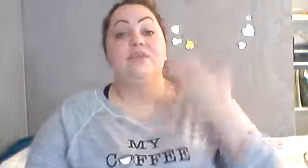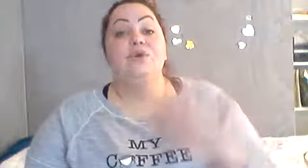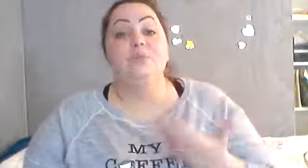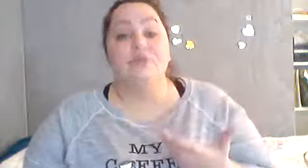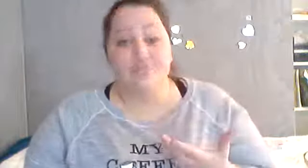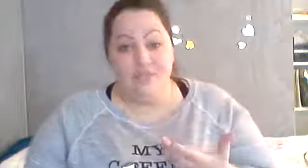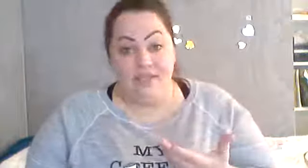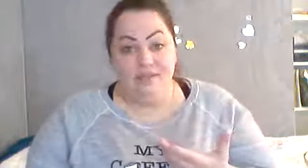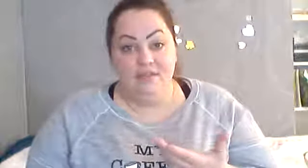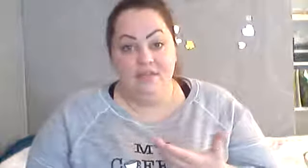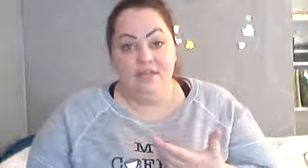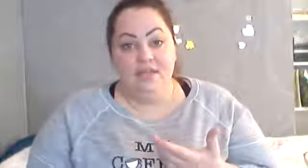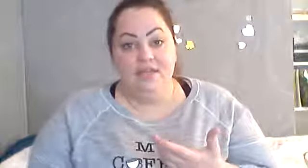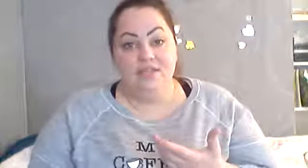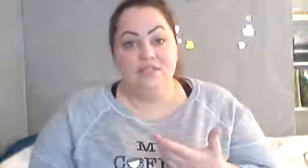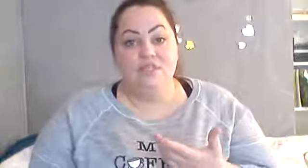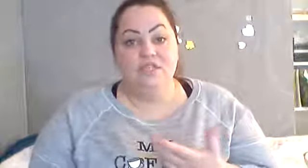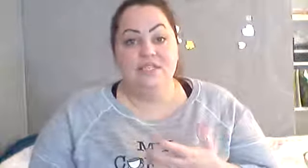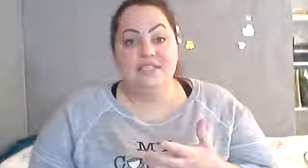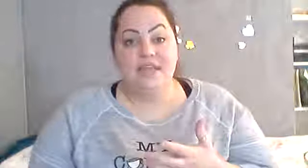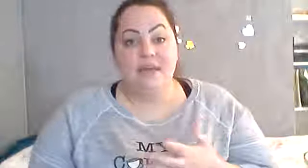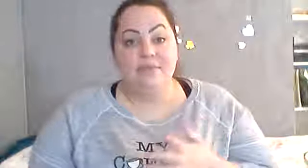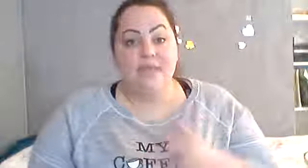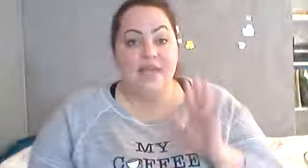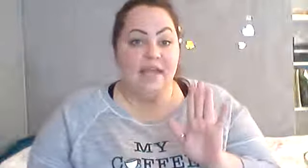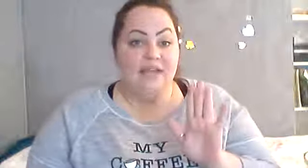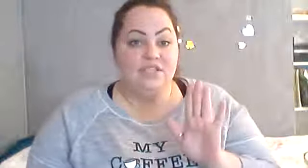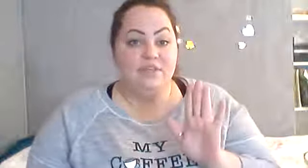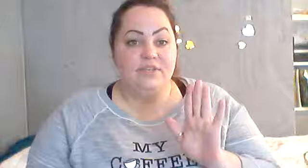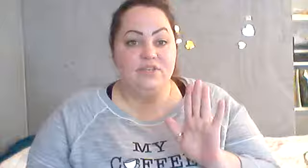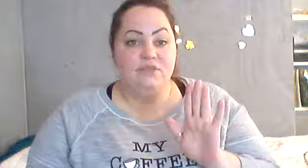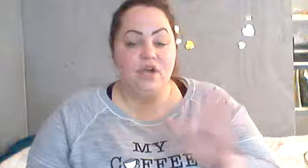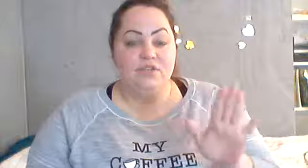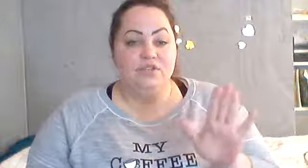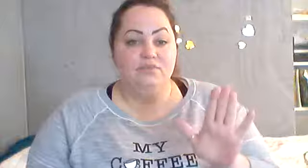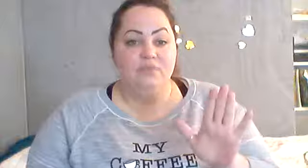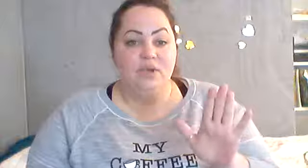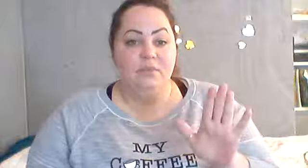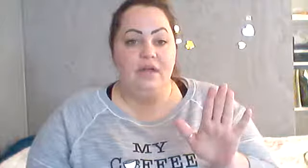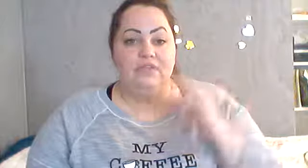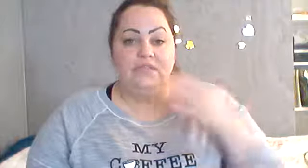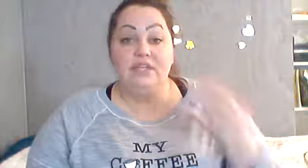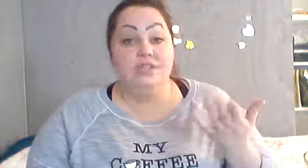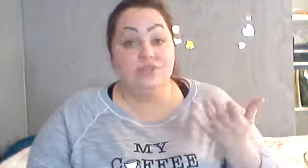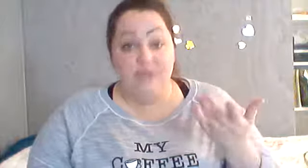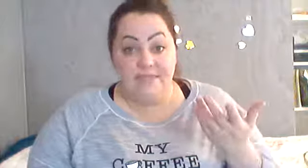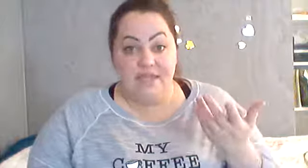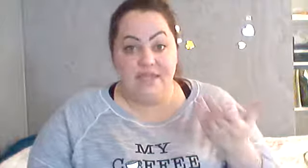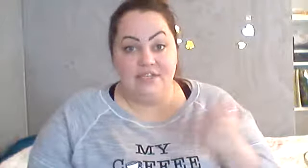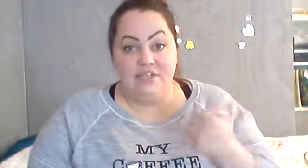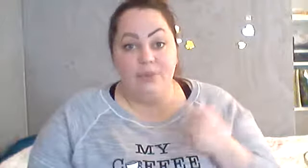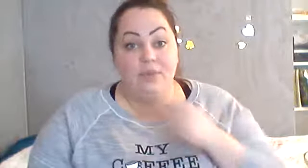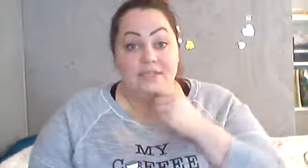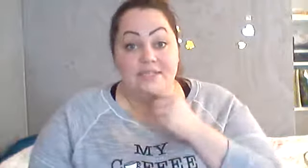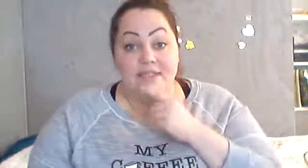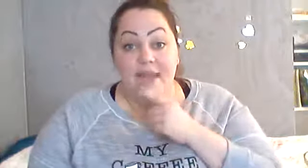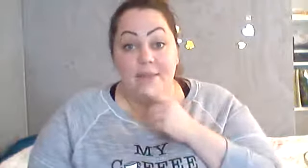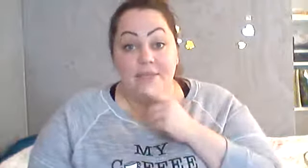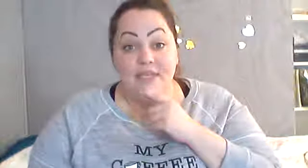until they know you personally. It usually doesn't happen like, hey, I just met you and talked to you for a couple hours and here's your name sign. It generally doesn't happen like